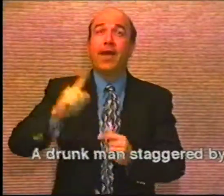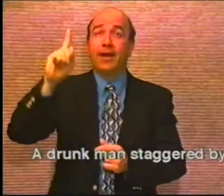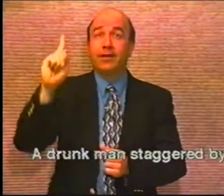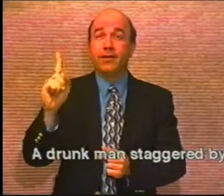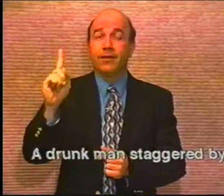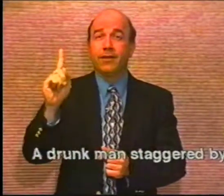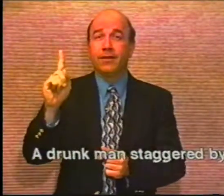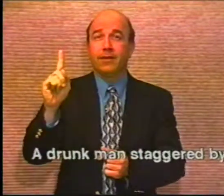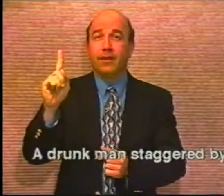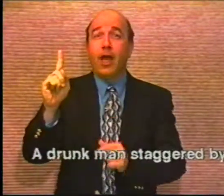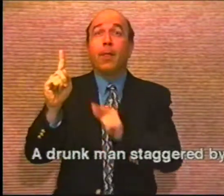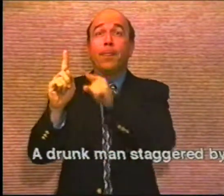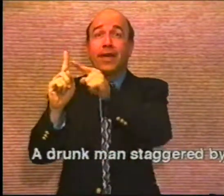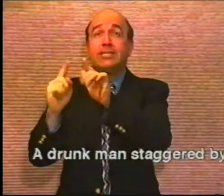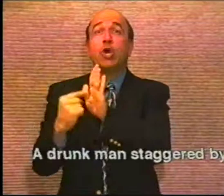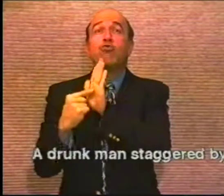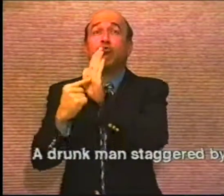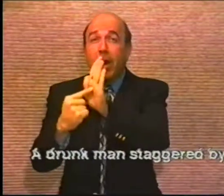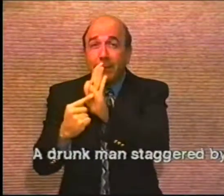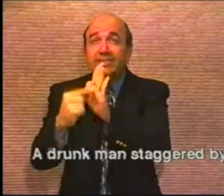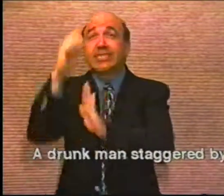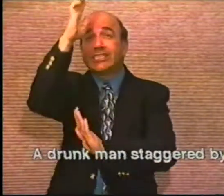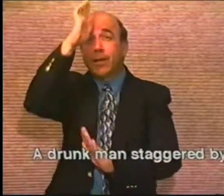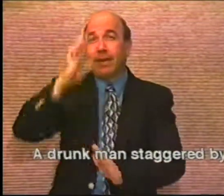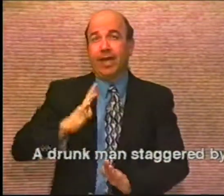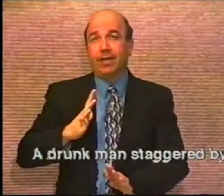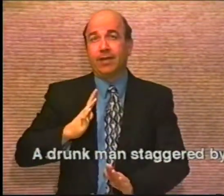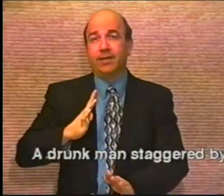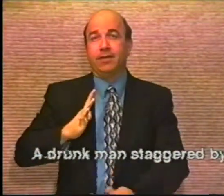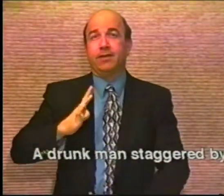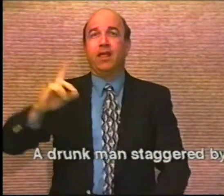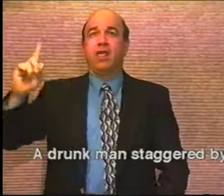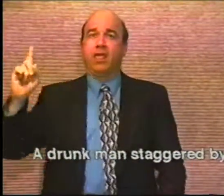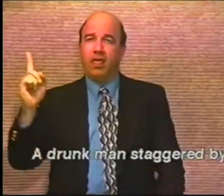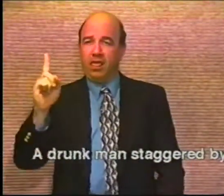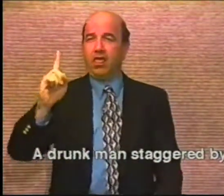then this represents a man.